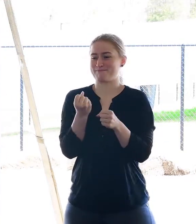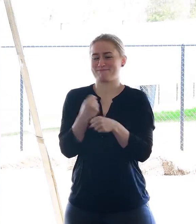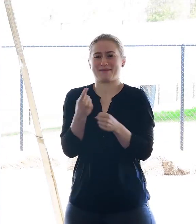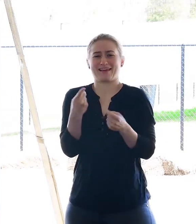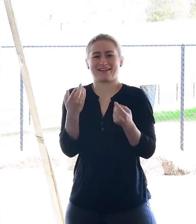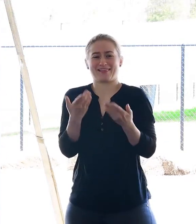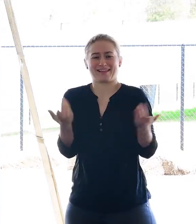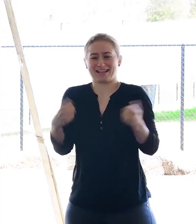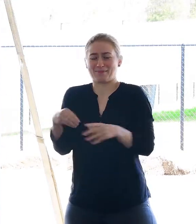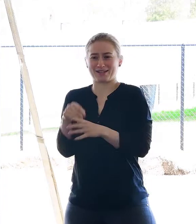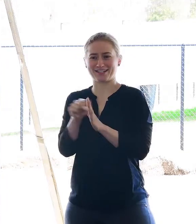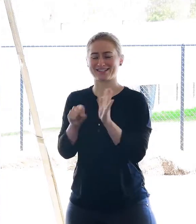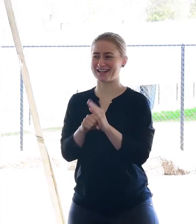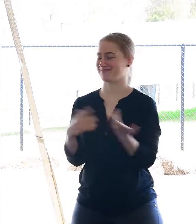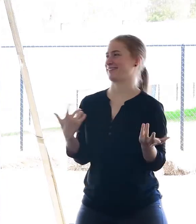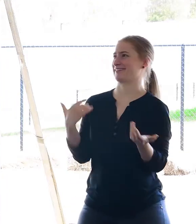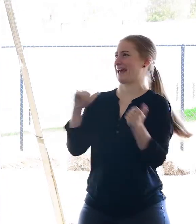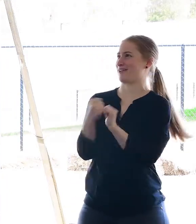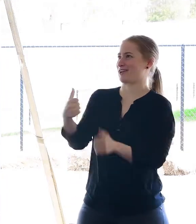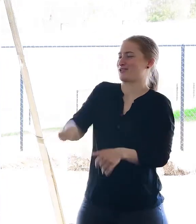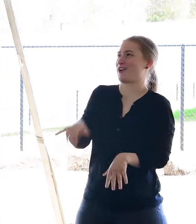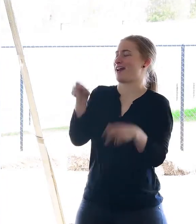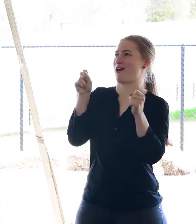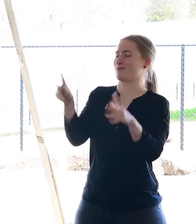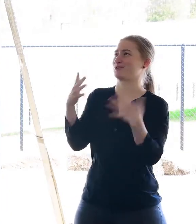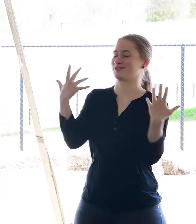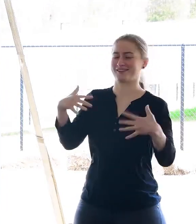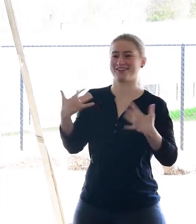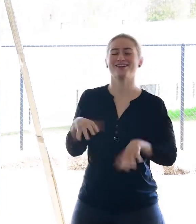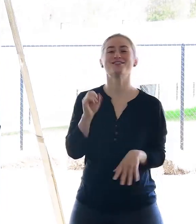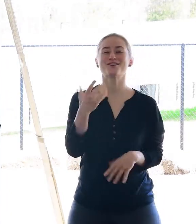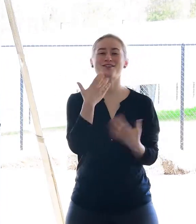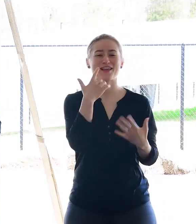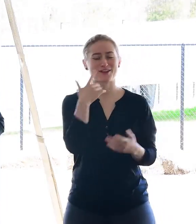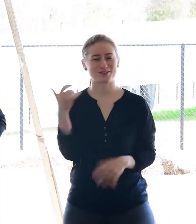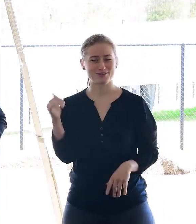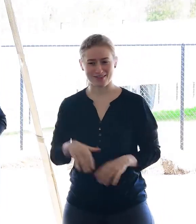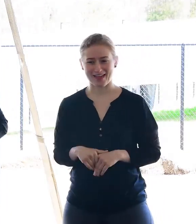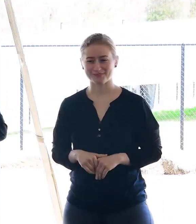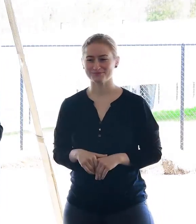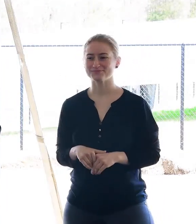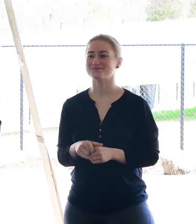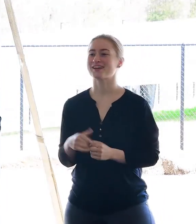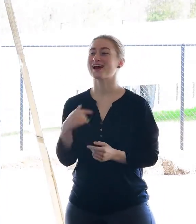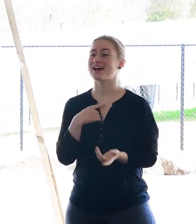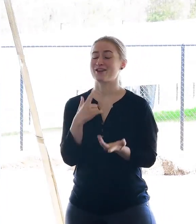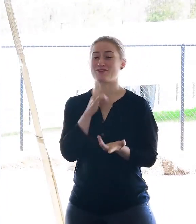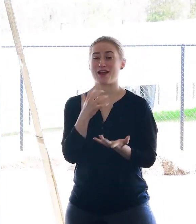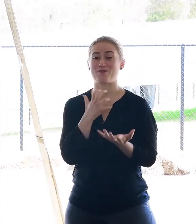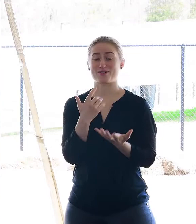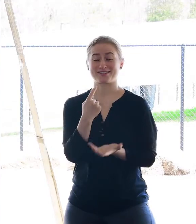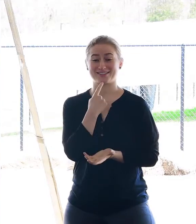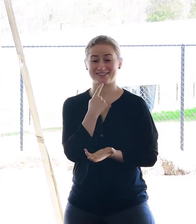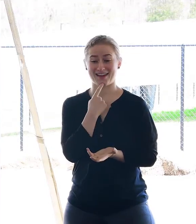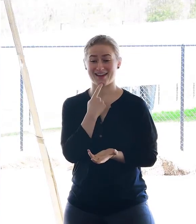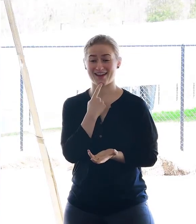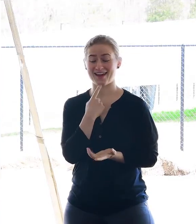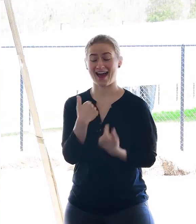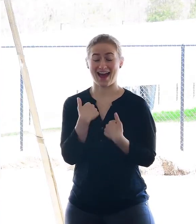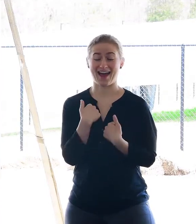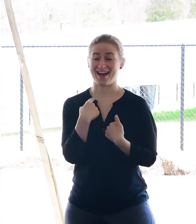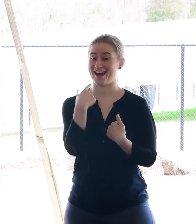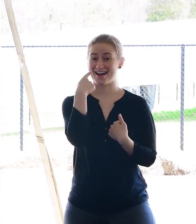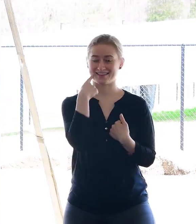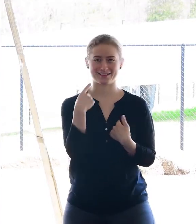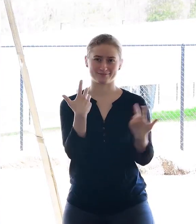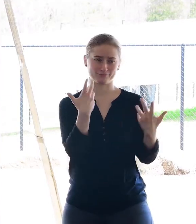I was like, how could I turn down that opportunity? So here I am, and thank you for that. And what I want to say is that I think it's